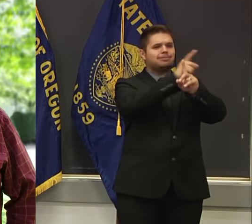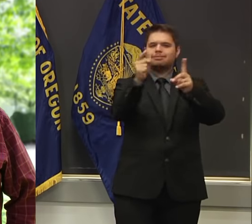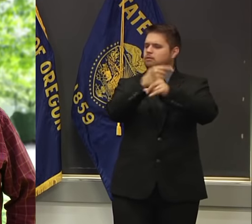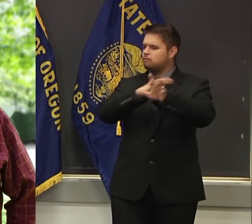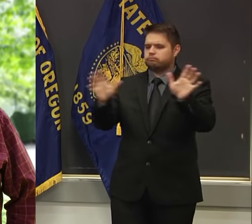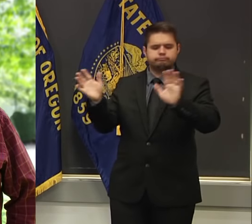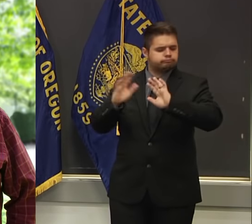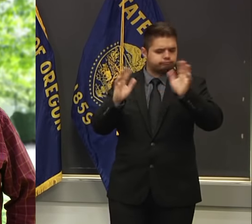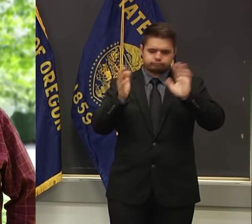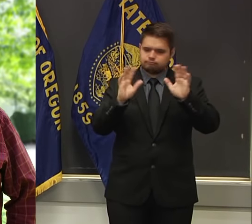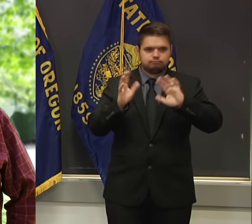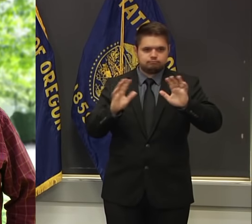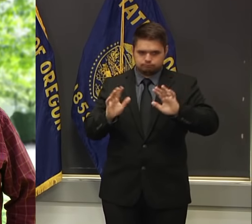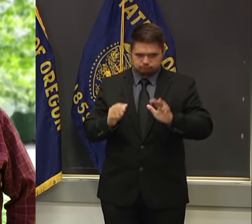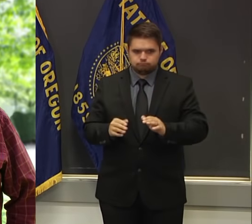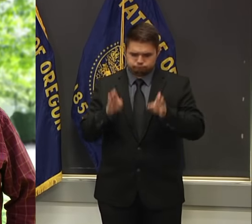topics.